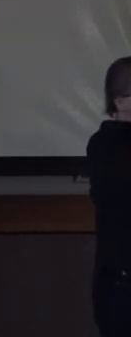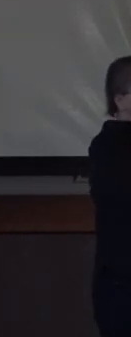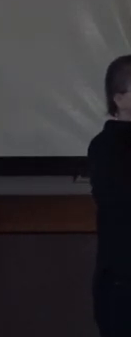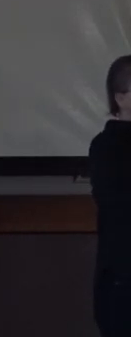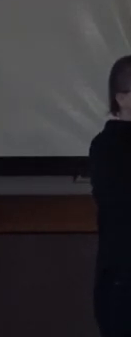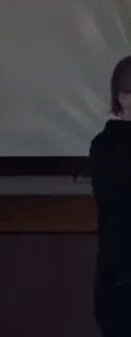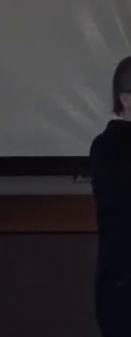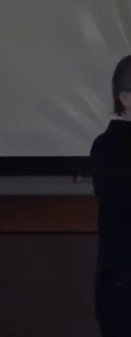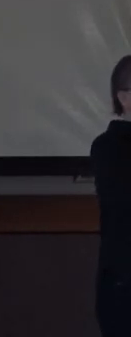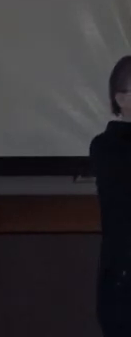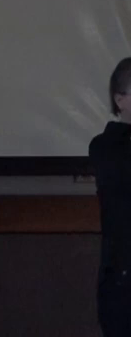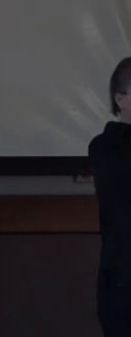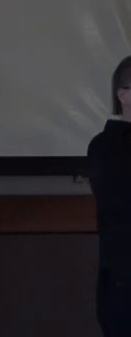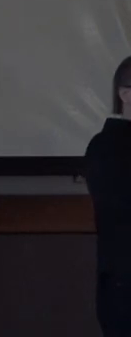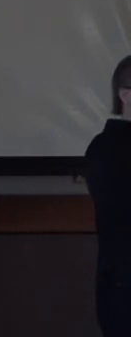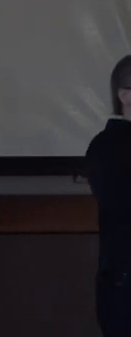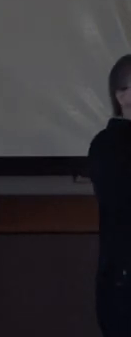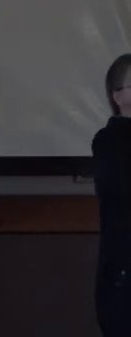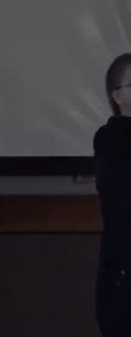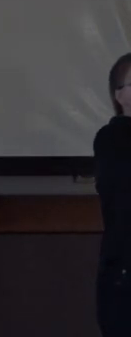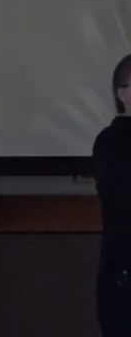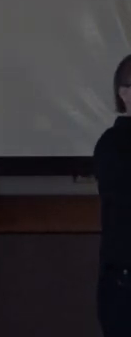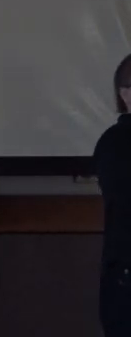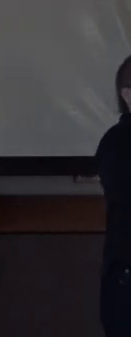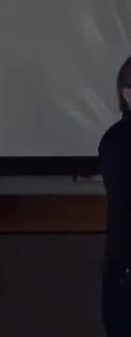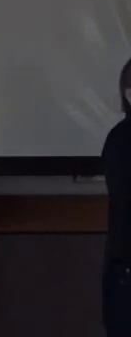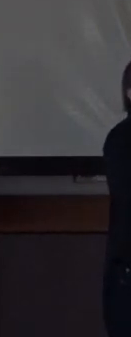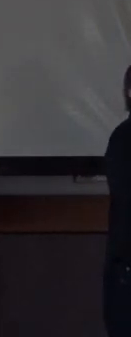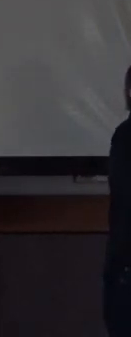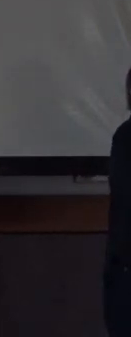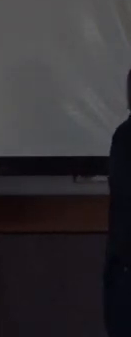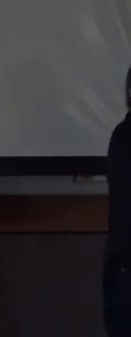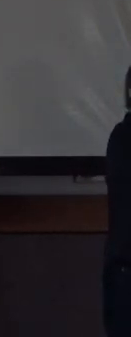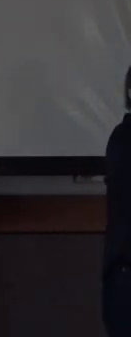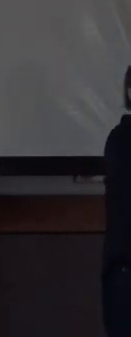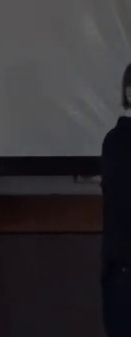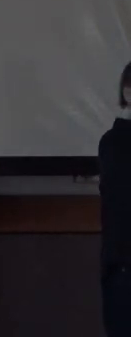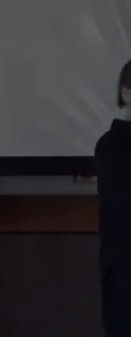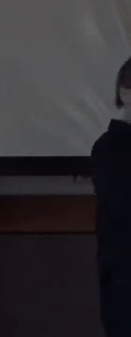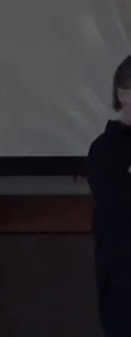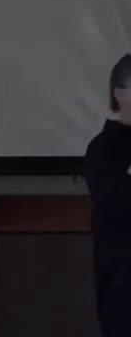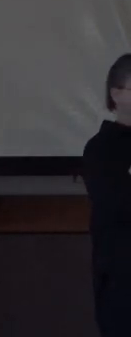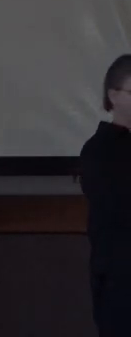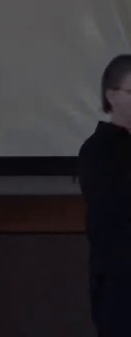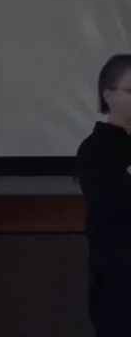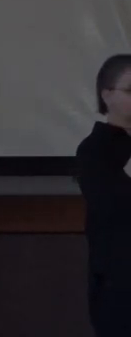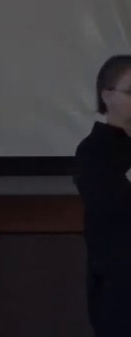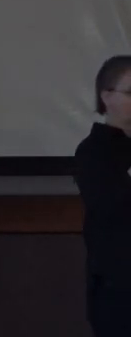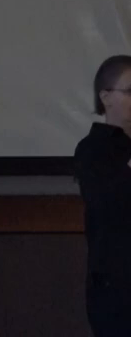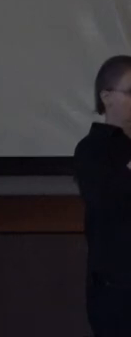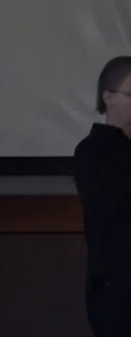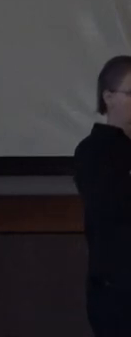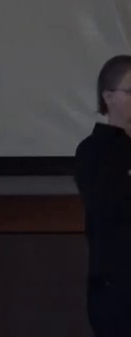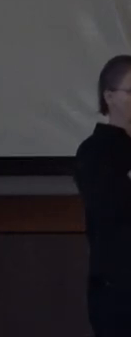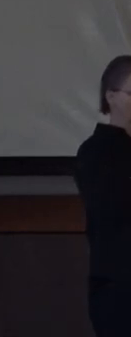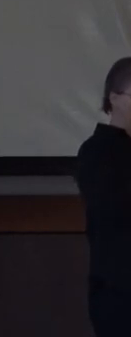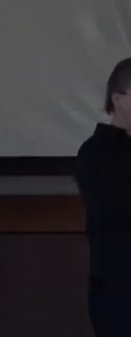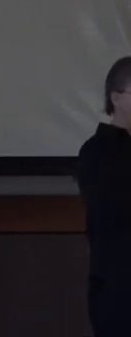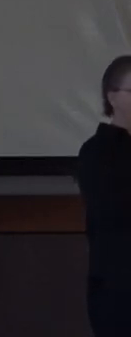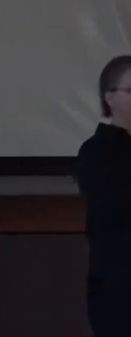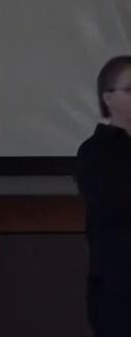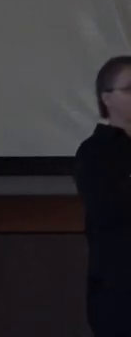background in politics other than what I'm currently doing in the state legislature. I'm still on the Democratic National Committee,